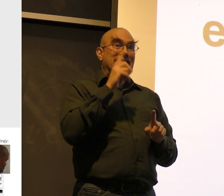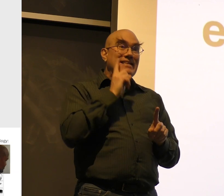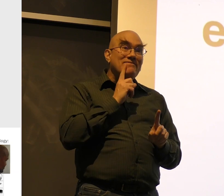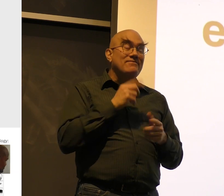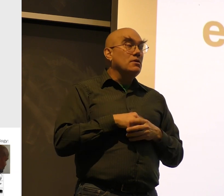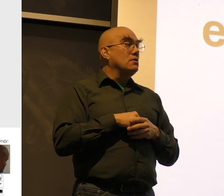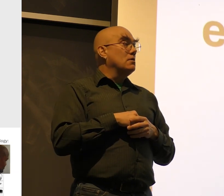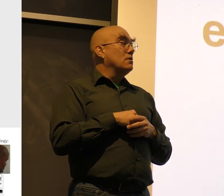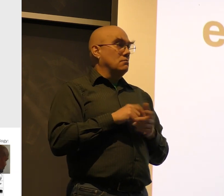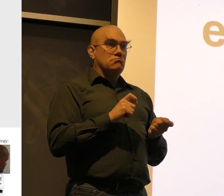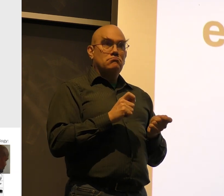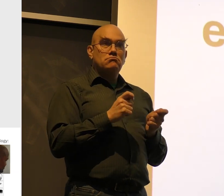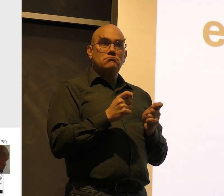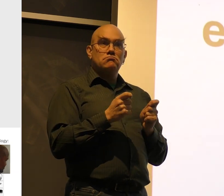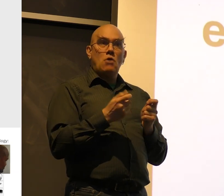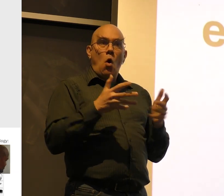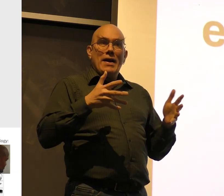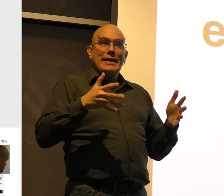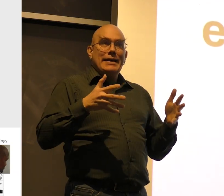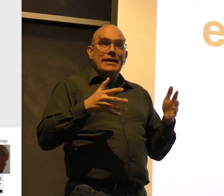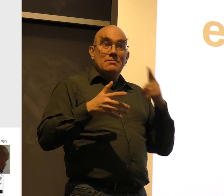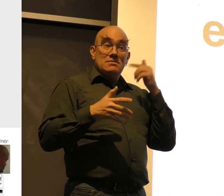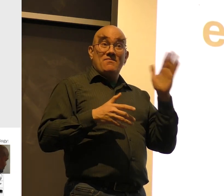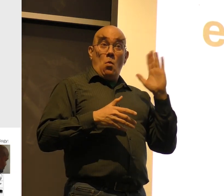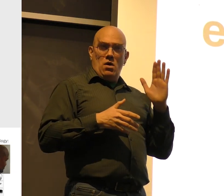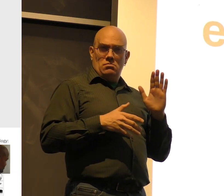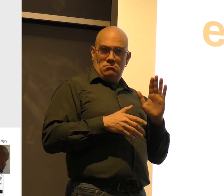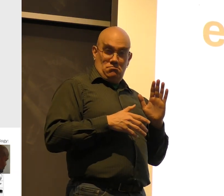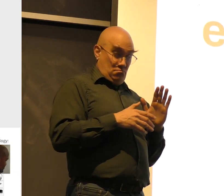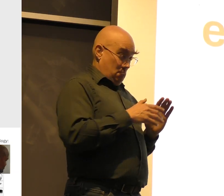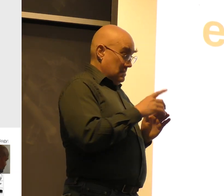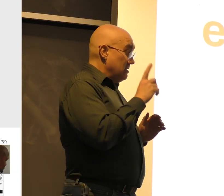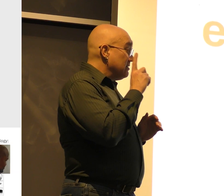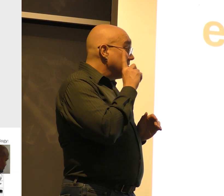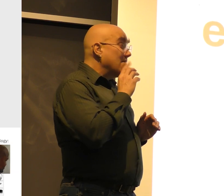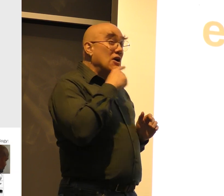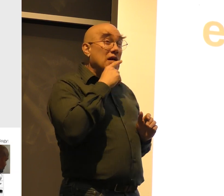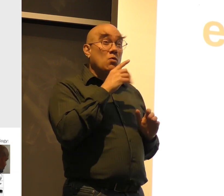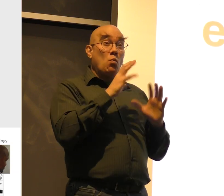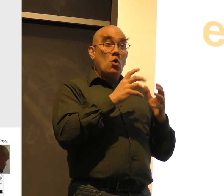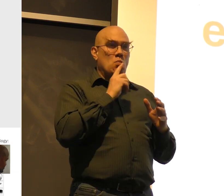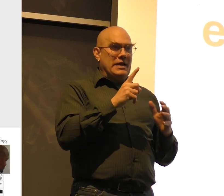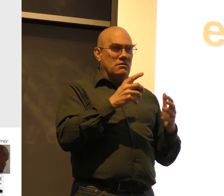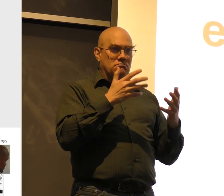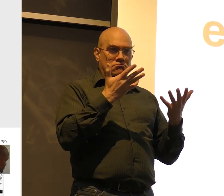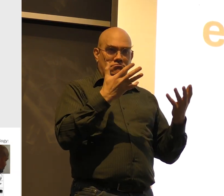What it means to be deaf has changed over time. We're already seeing that, because in the past, the deaf world